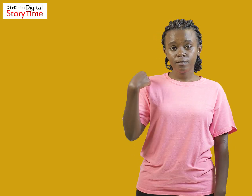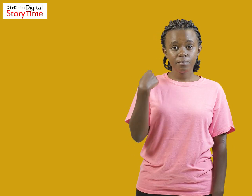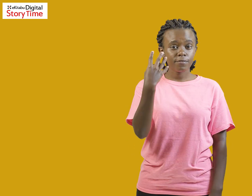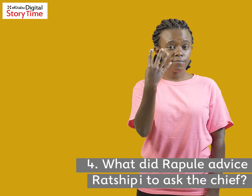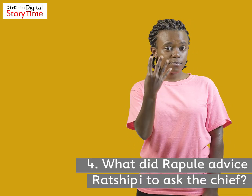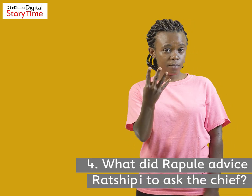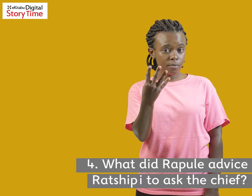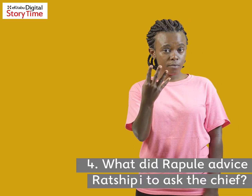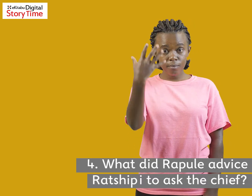Number 4.